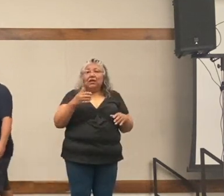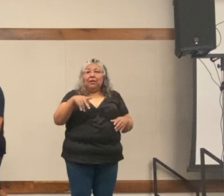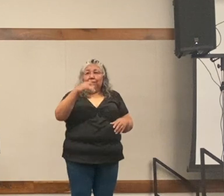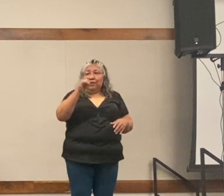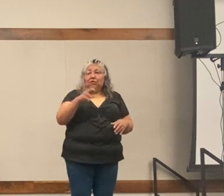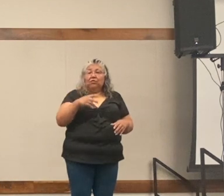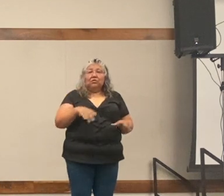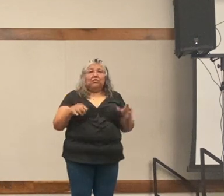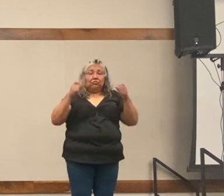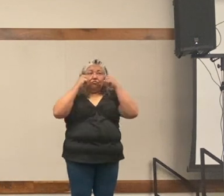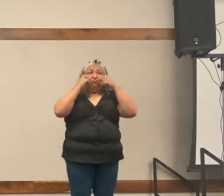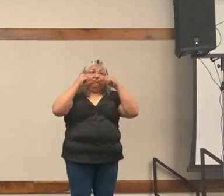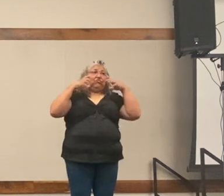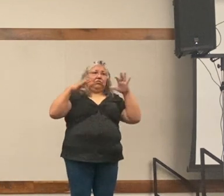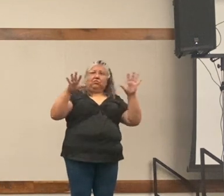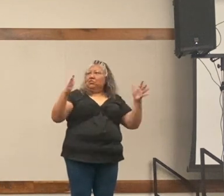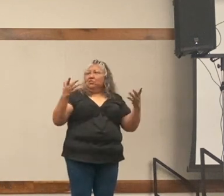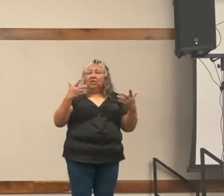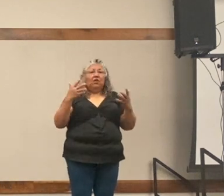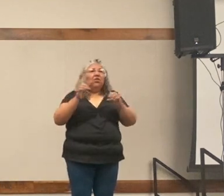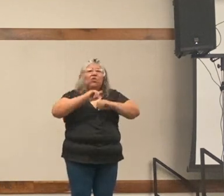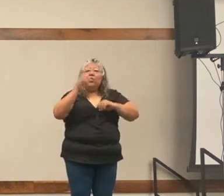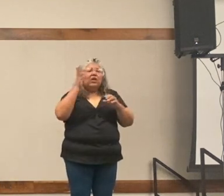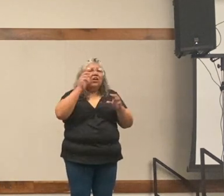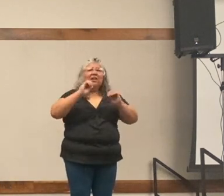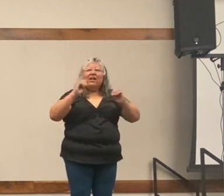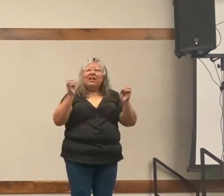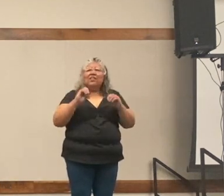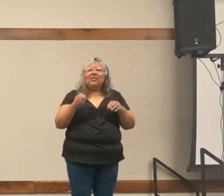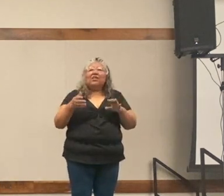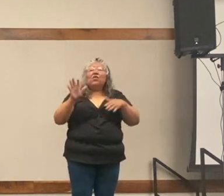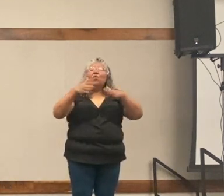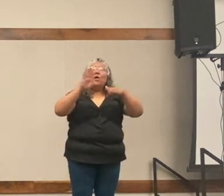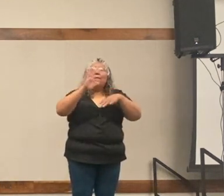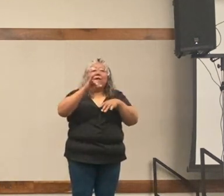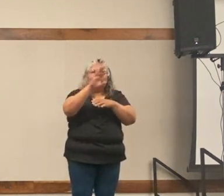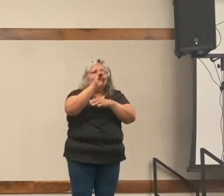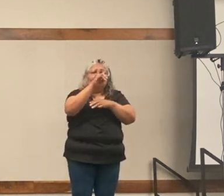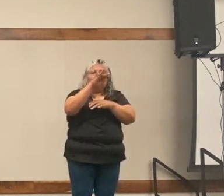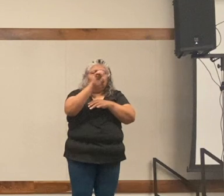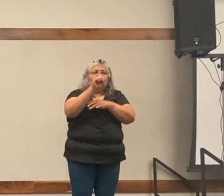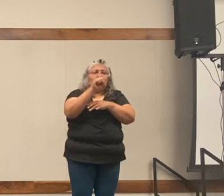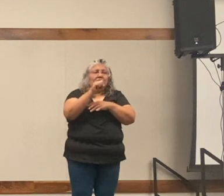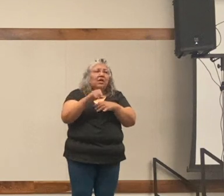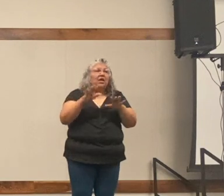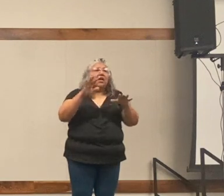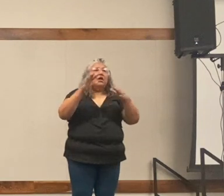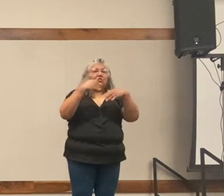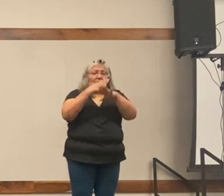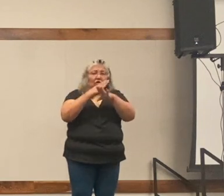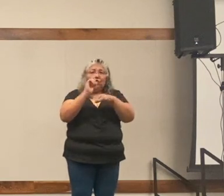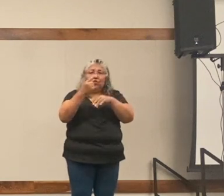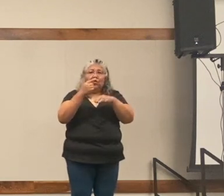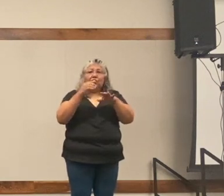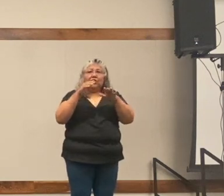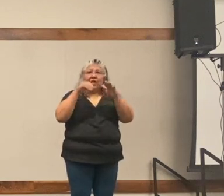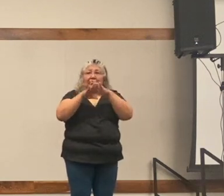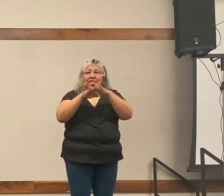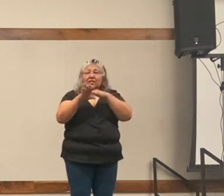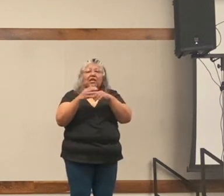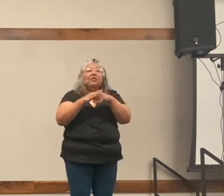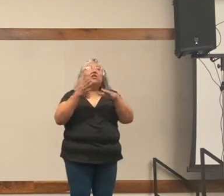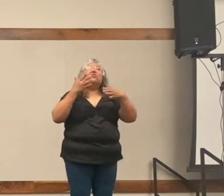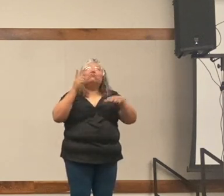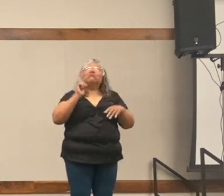like in the days. Nobody hears anything. He goes by the sentries, right? They're guarding the first access. Nobody's going to get it. He walks